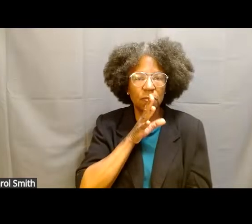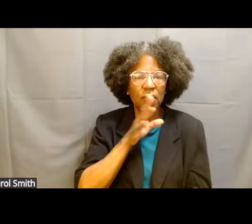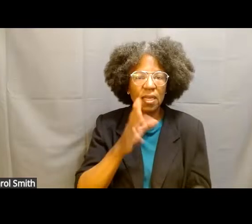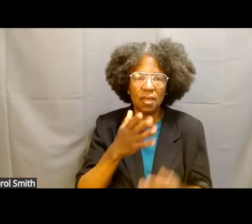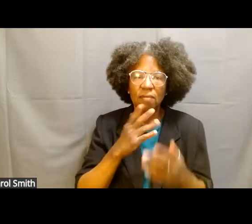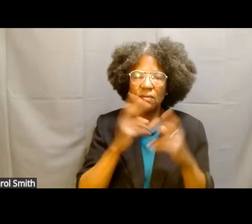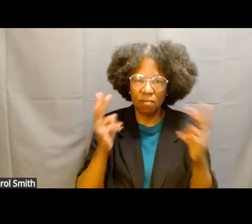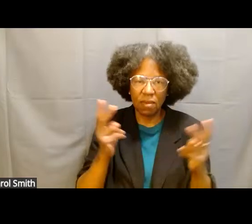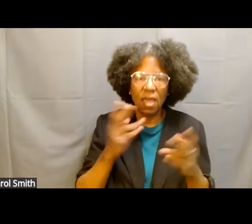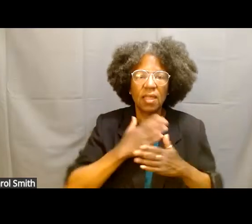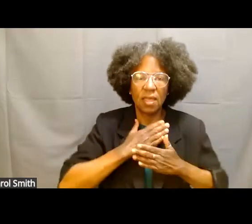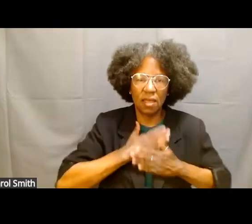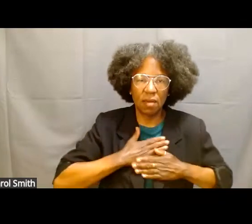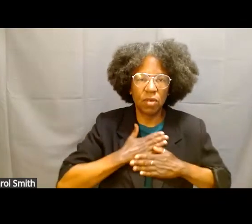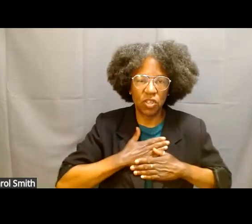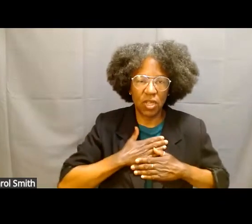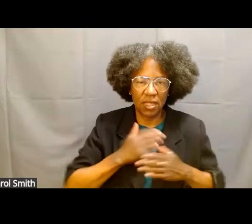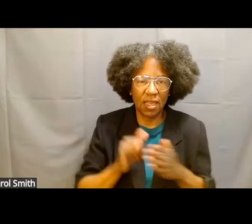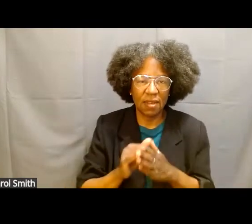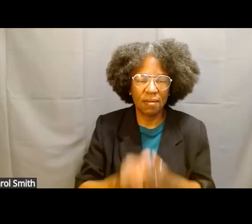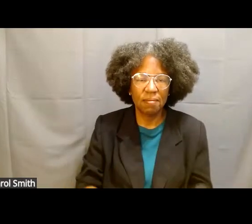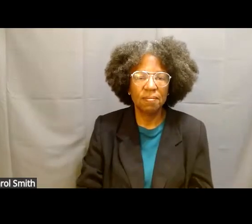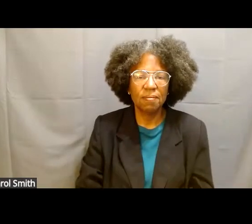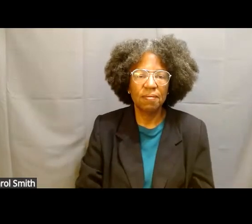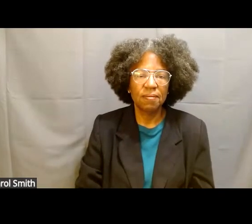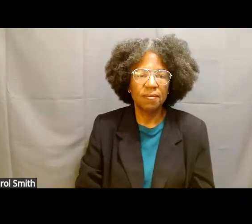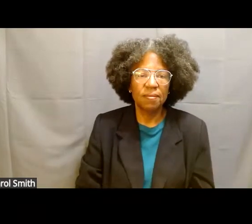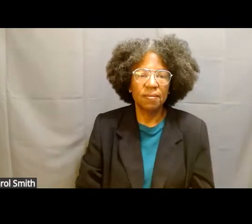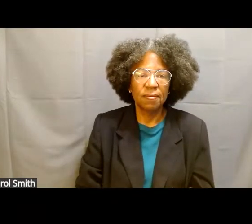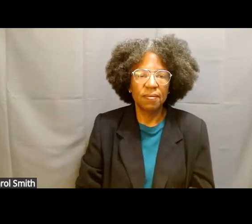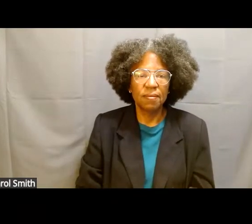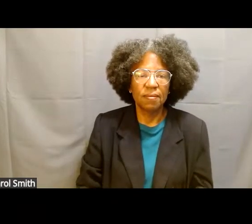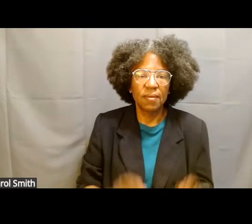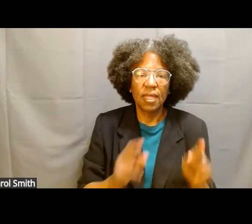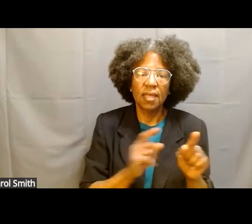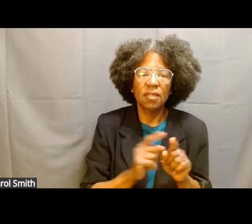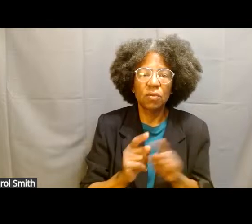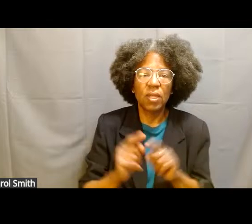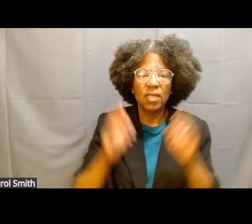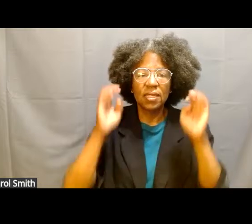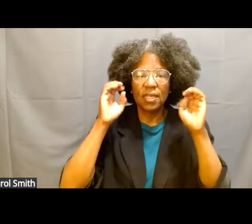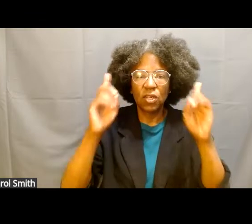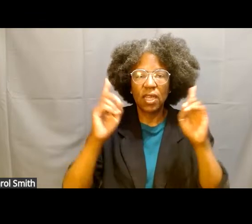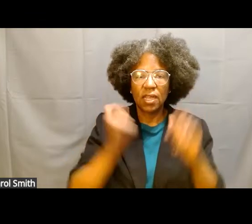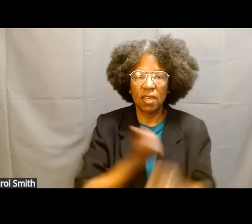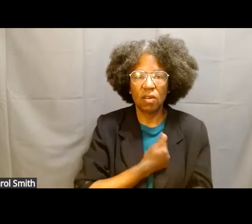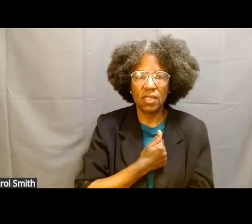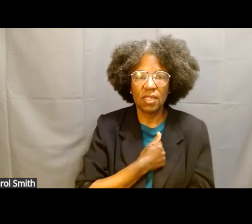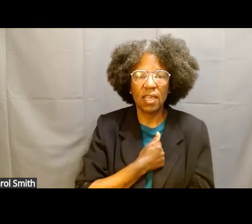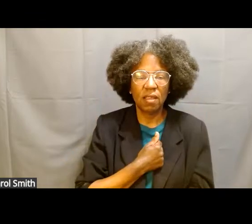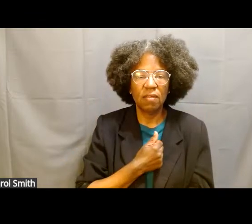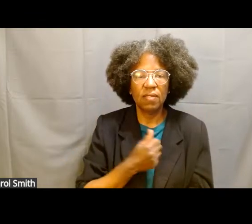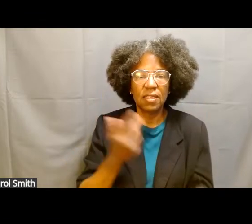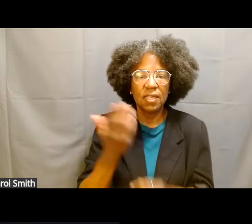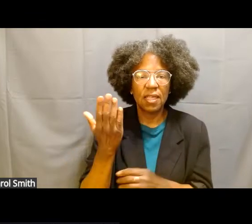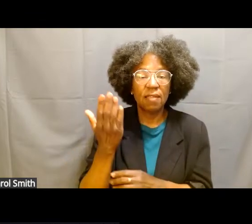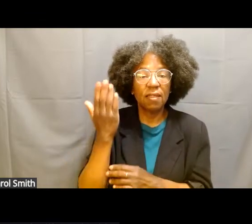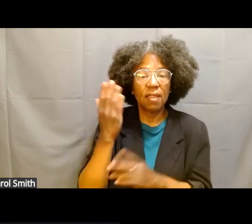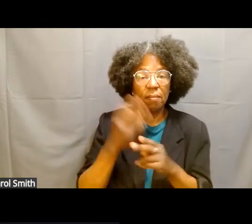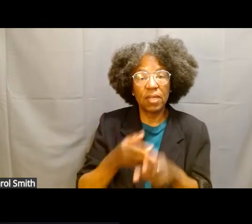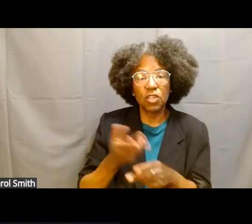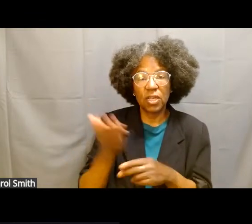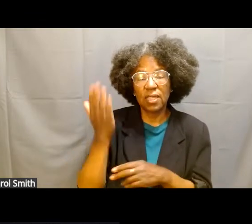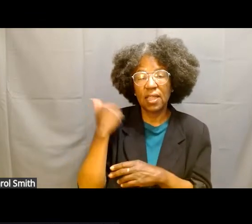appreciated. As well as educating yourselves, I mentioned that the last meeting about the Department